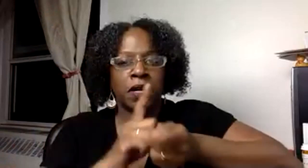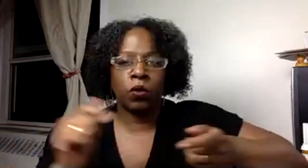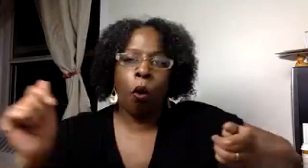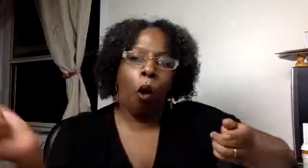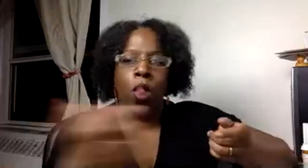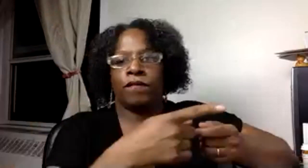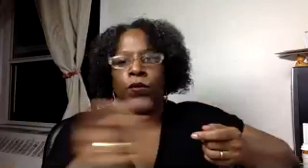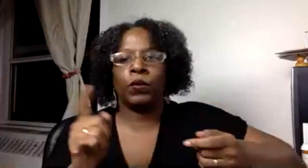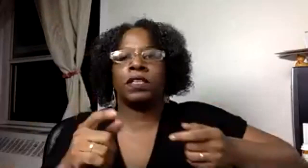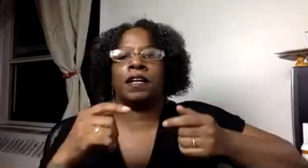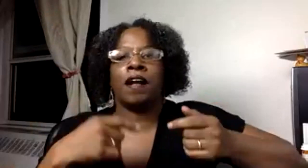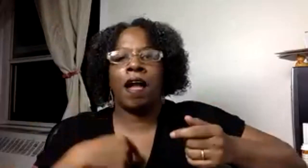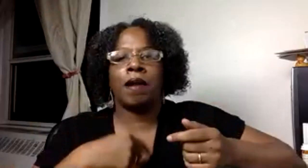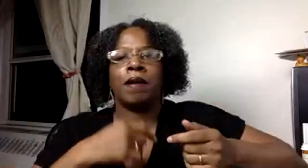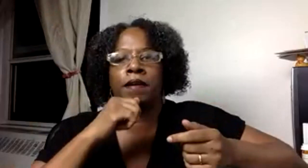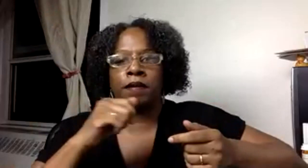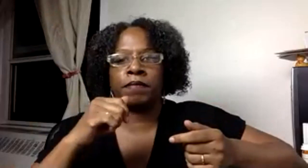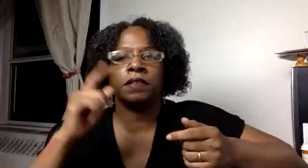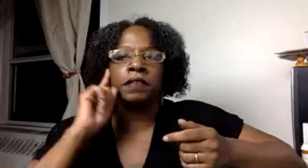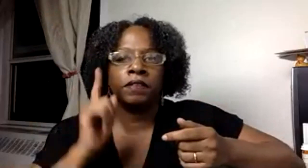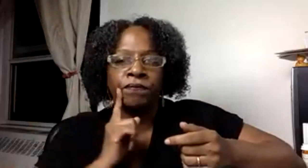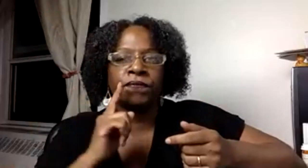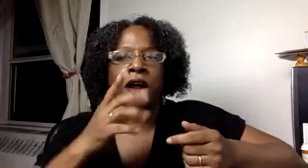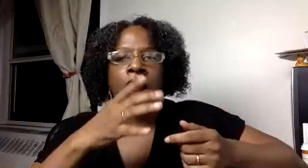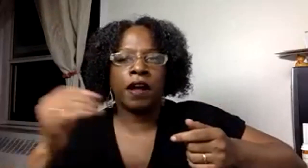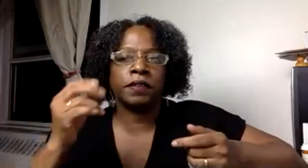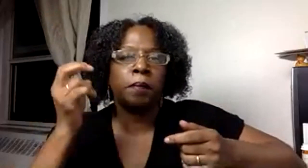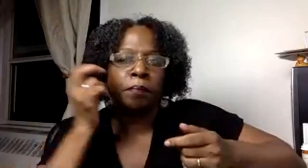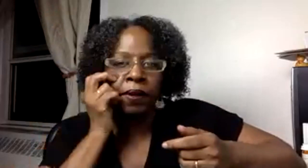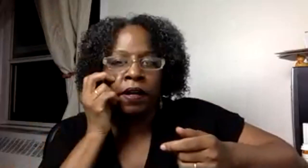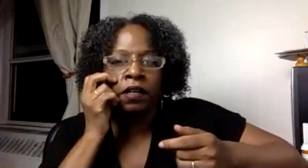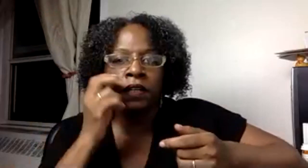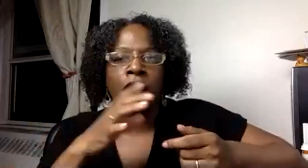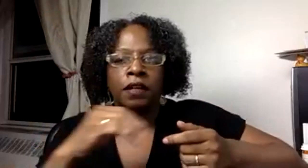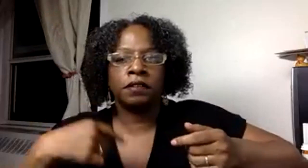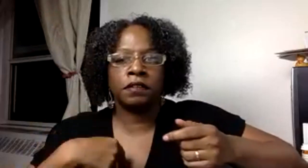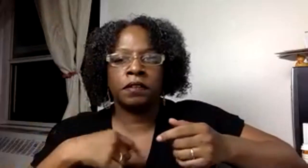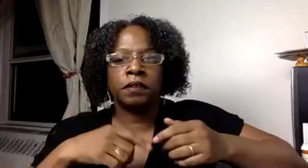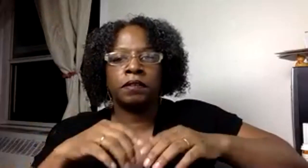And he put his last name in there and he goes, hi there everyone, I'm deaf, I am